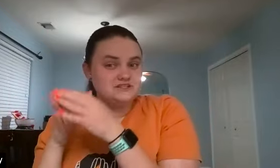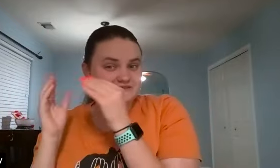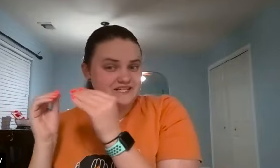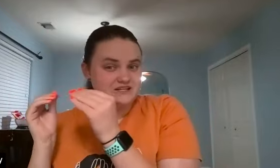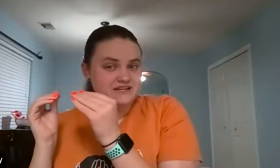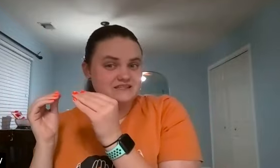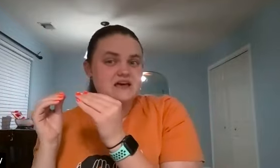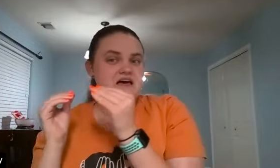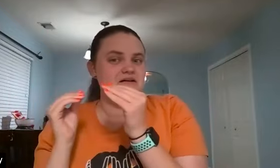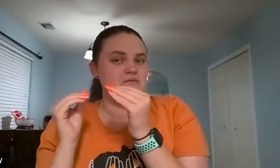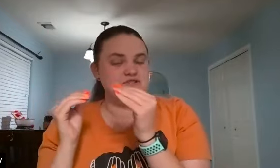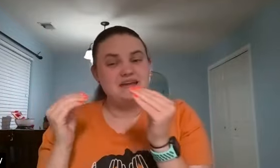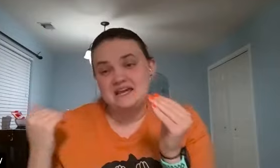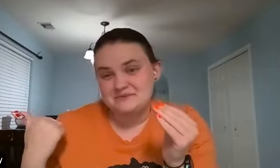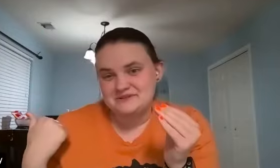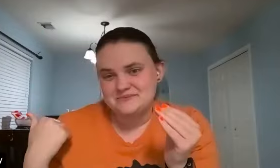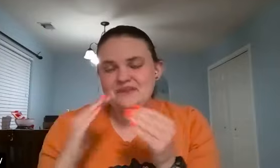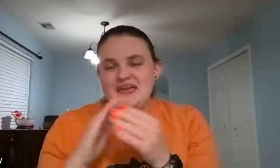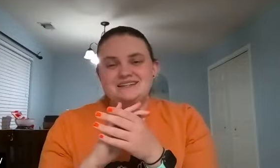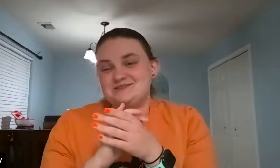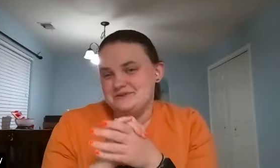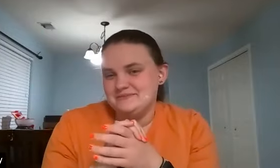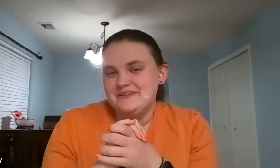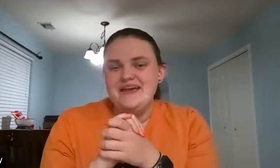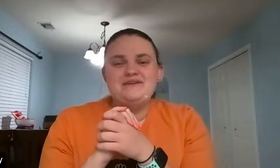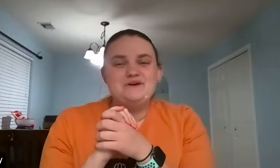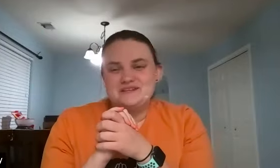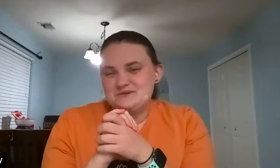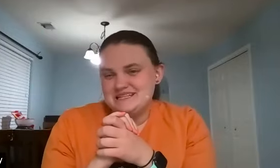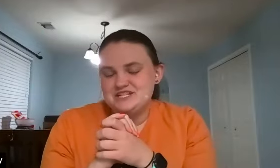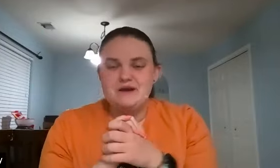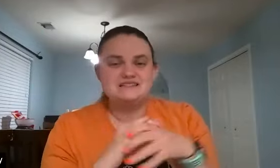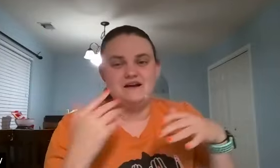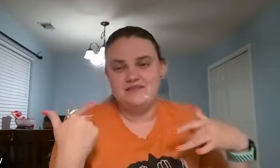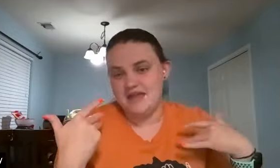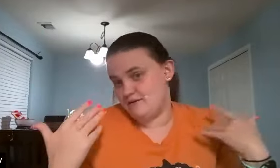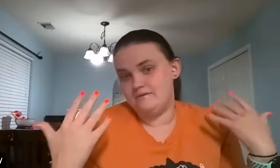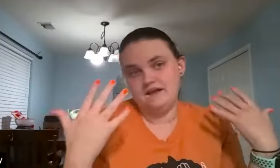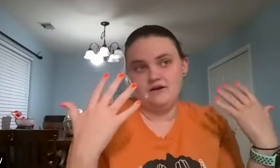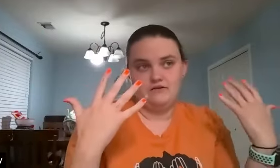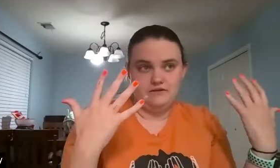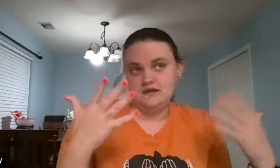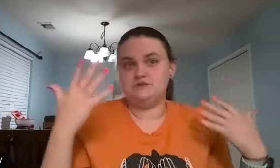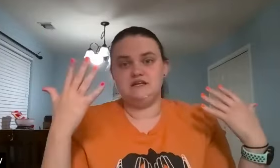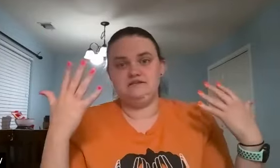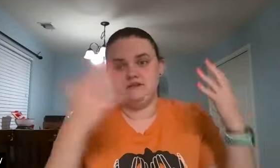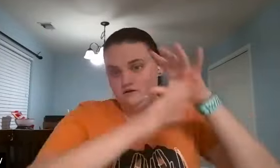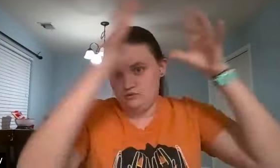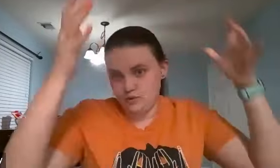of teaching kids. We're doing animals at school. And one of the things we were teaching about is how the animals, like the